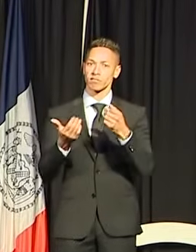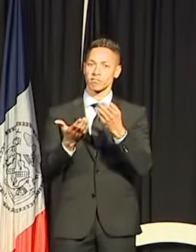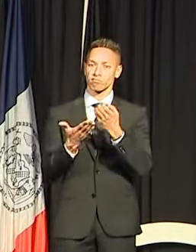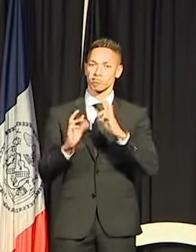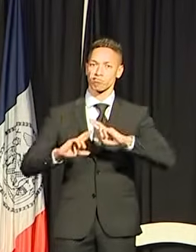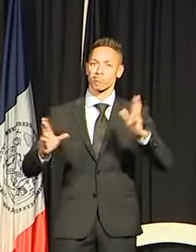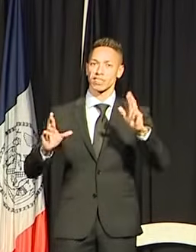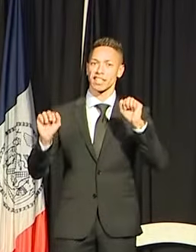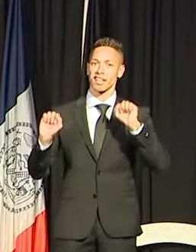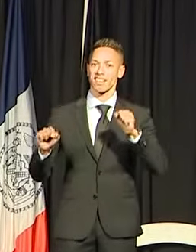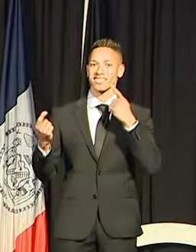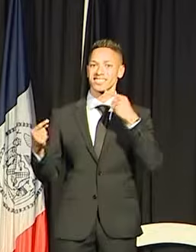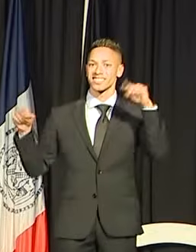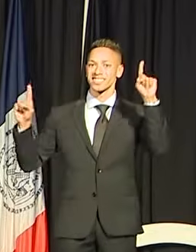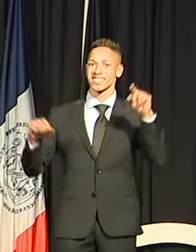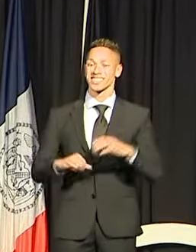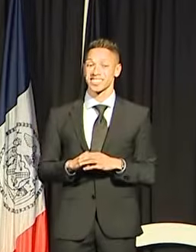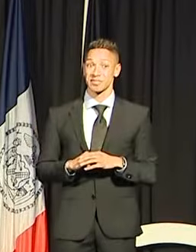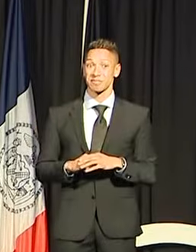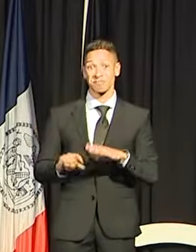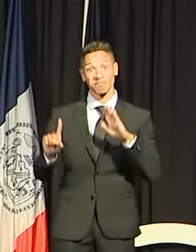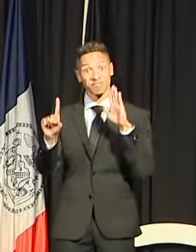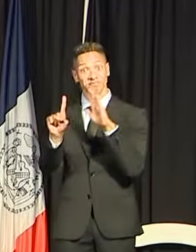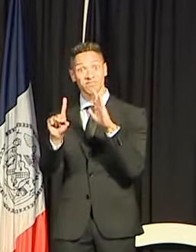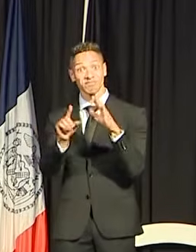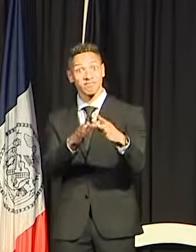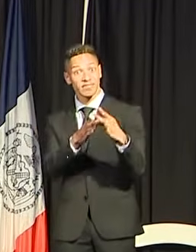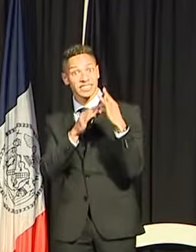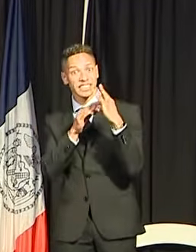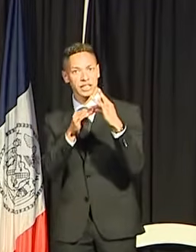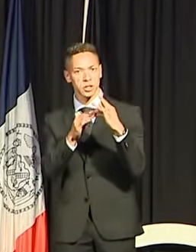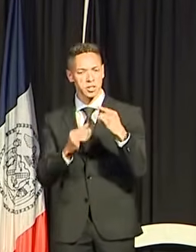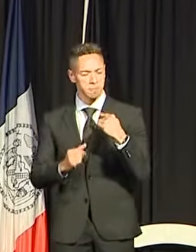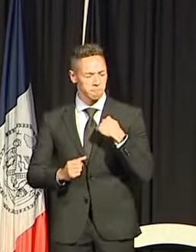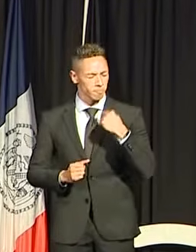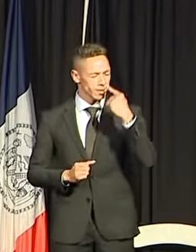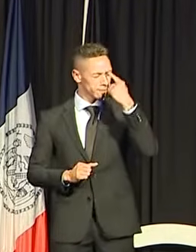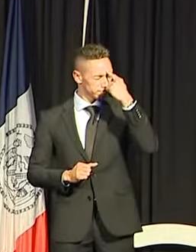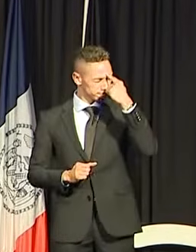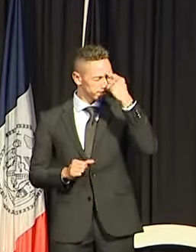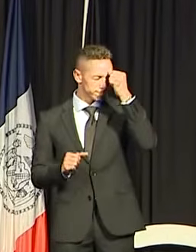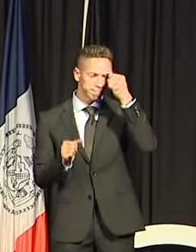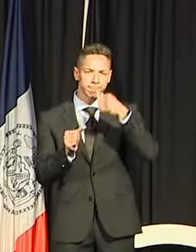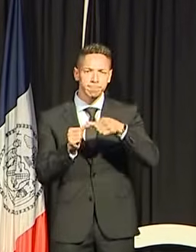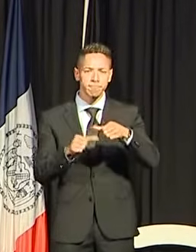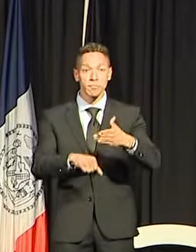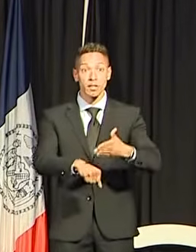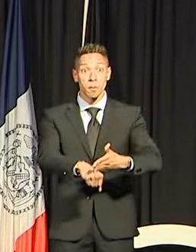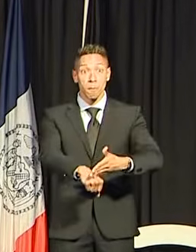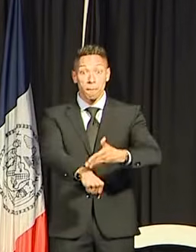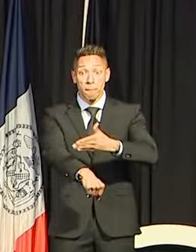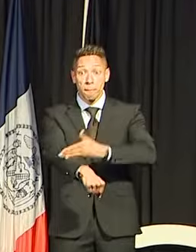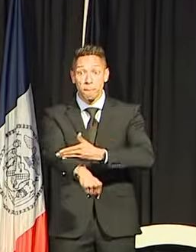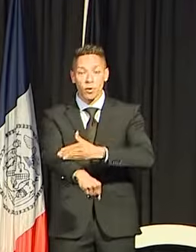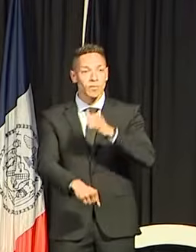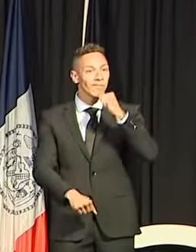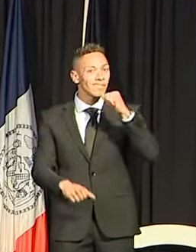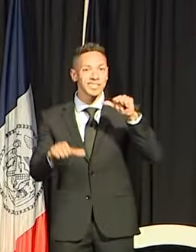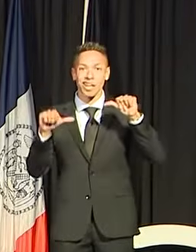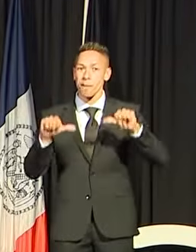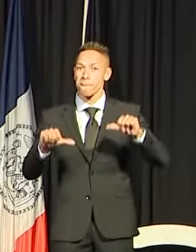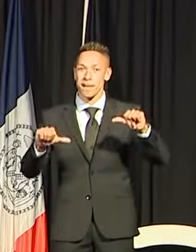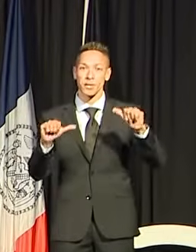His leadership reminds us that progress is not